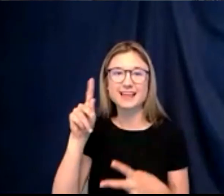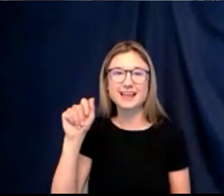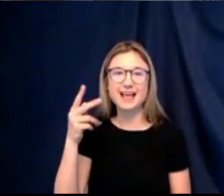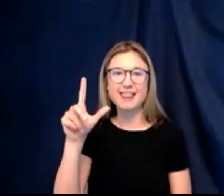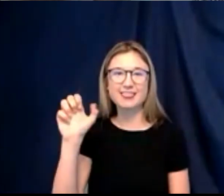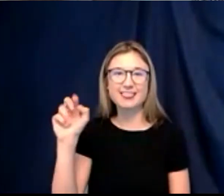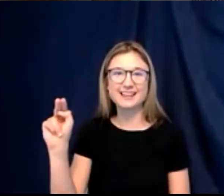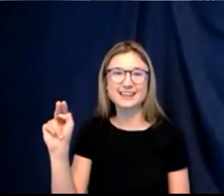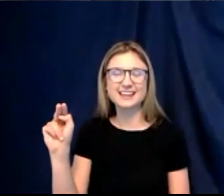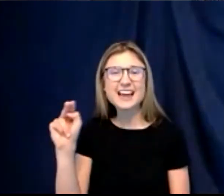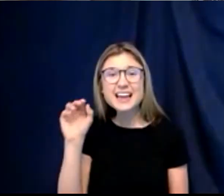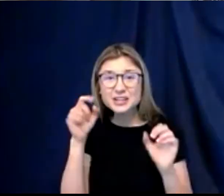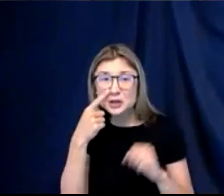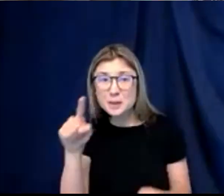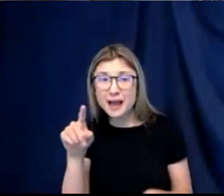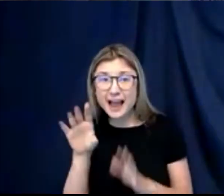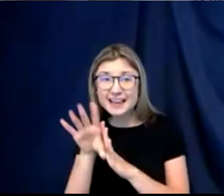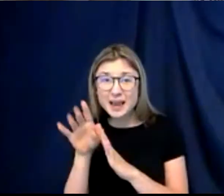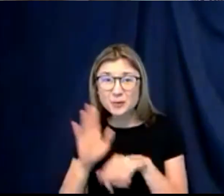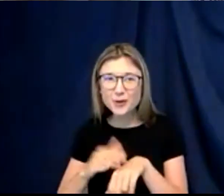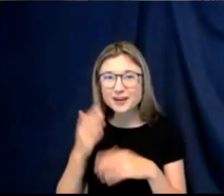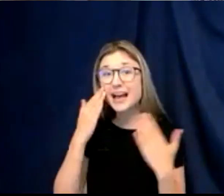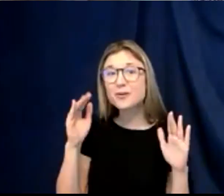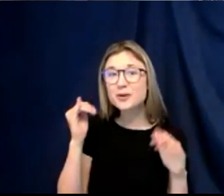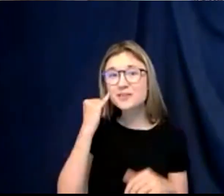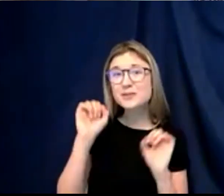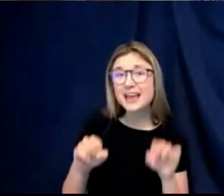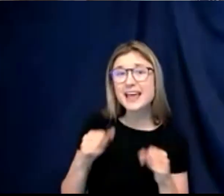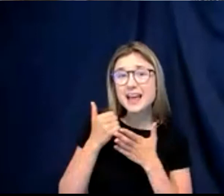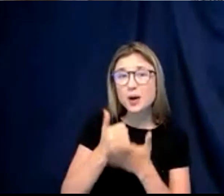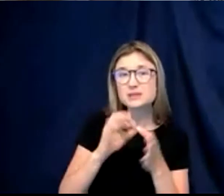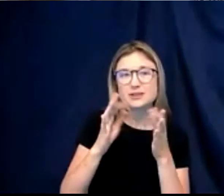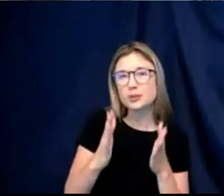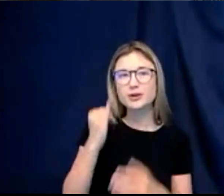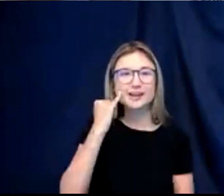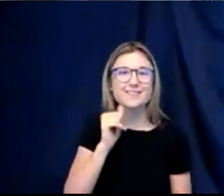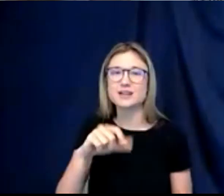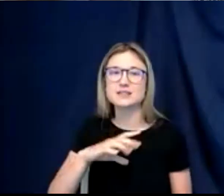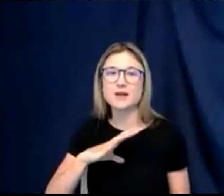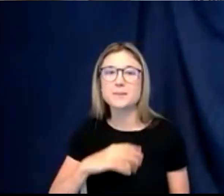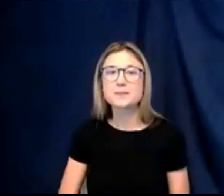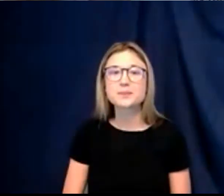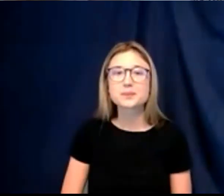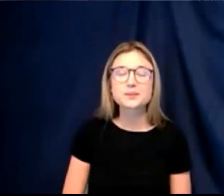And if you can turn on your camera, I don't know if you can, it helps the interpreter. If not, it's okay.